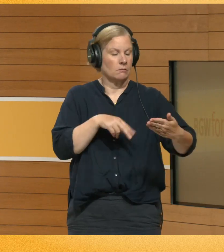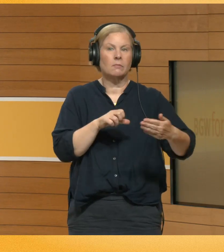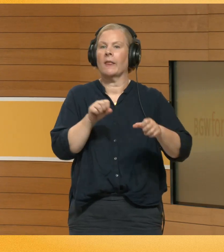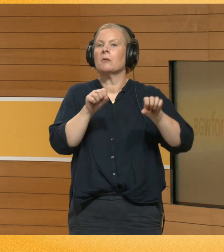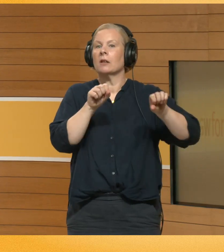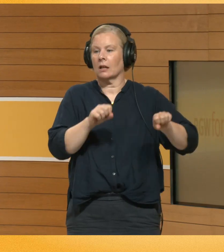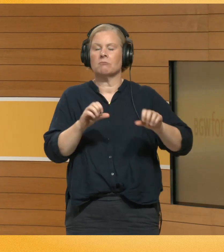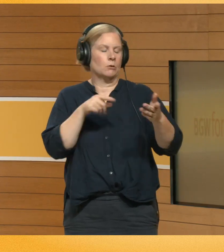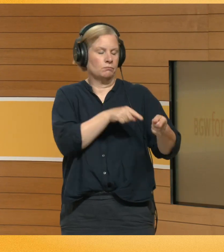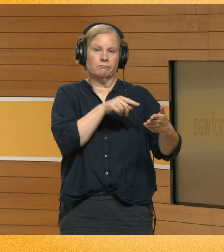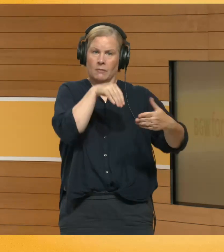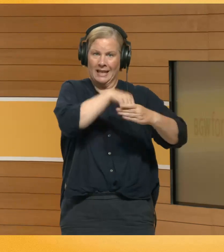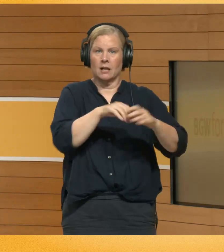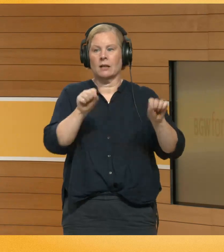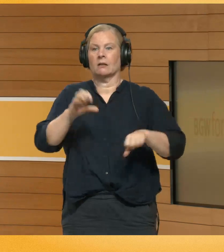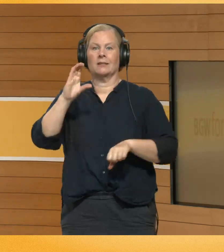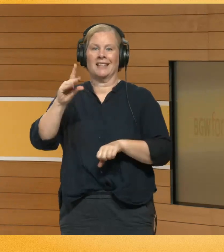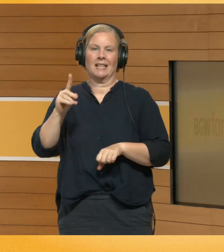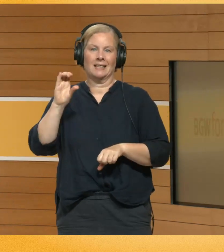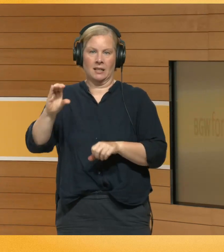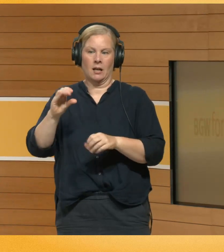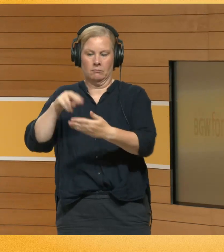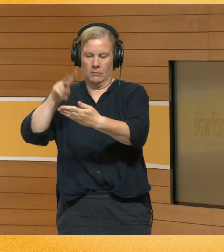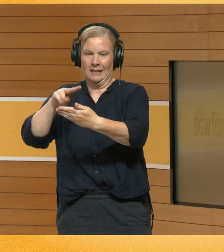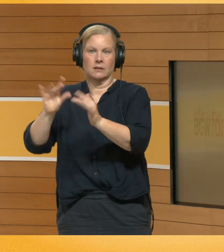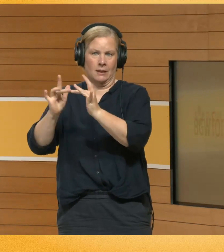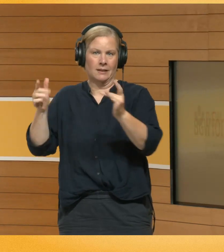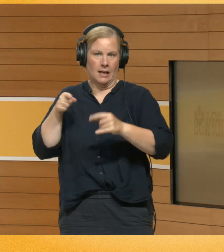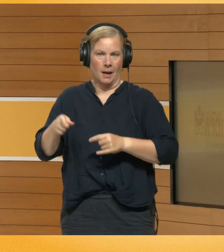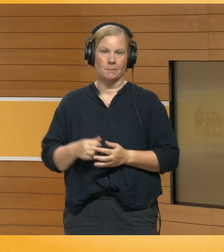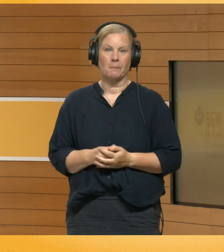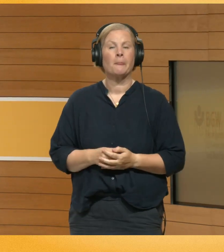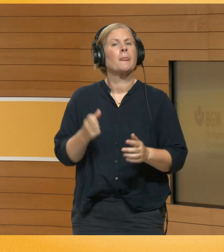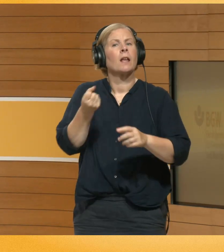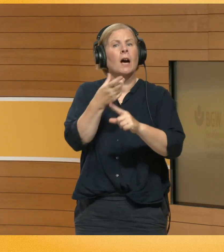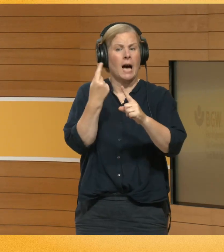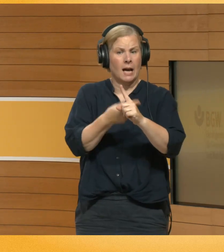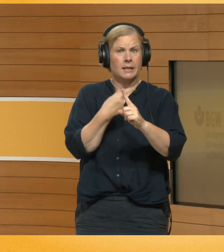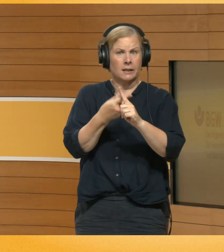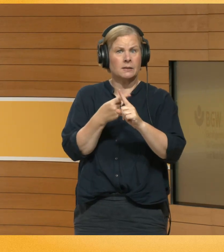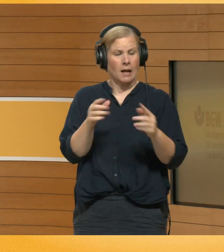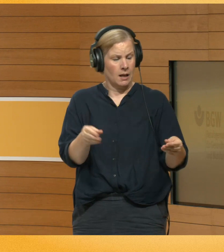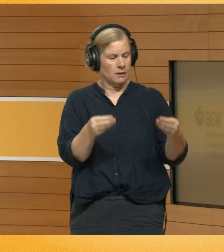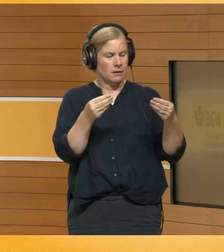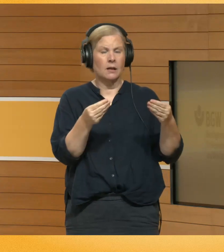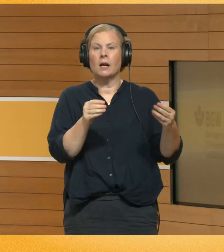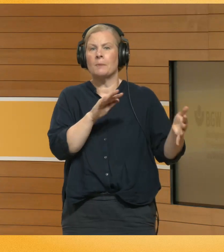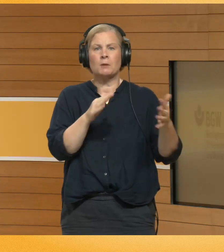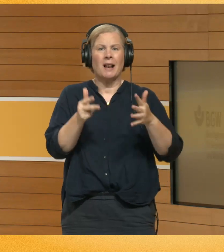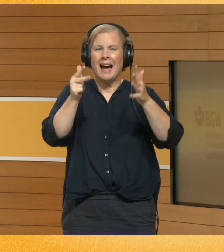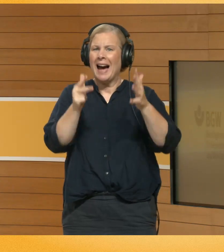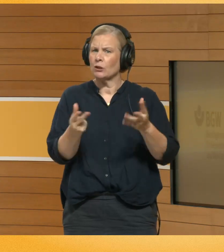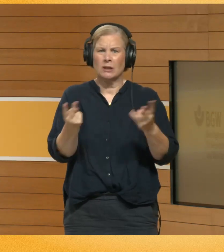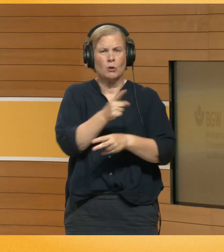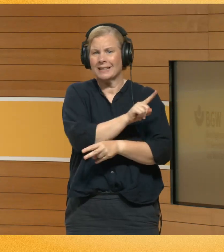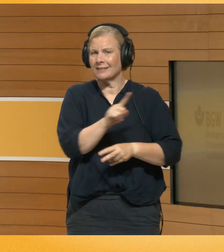Like I said, in some places, 800 to 1,000 bodies people were dying at the beginning of the pandemic, and